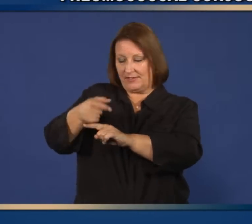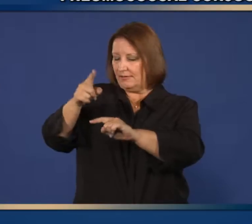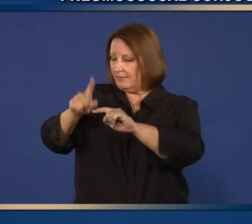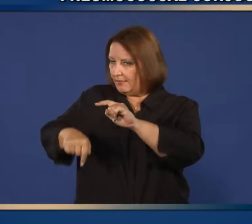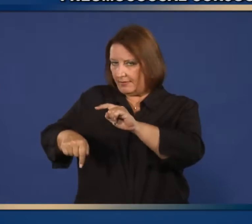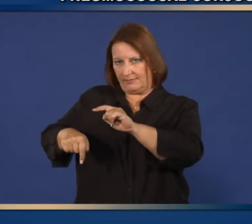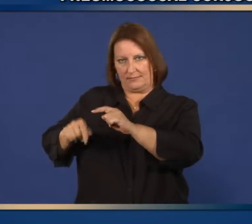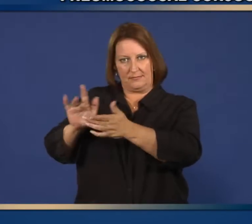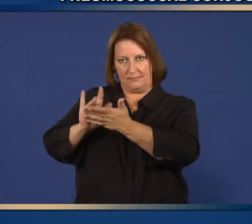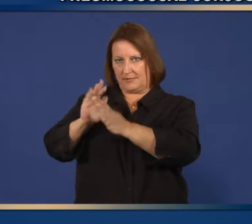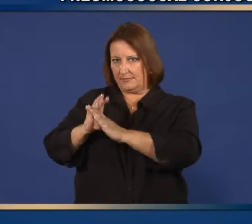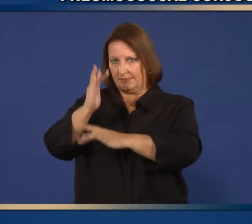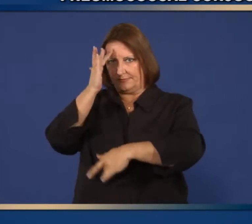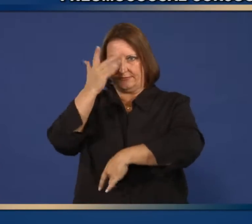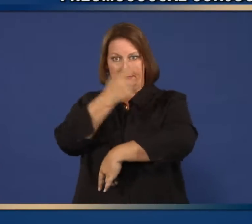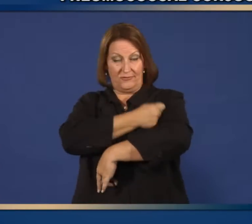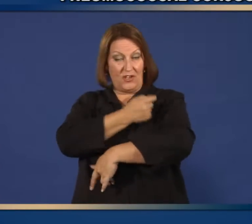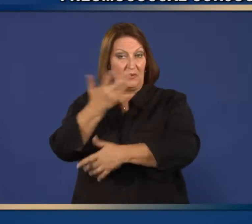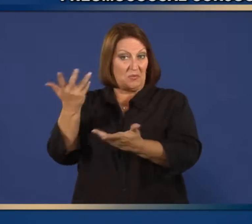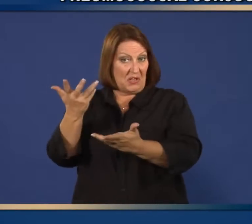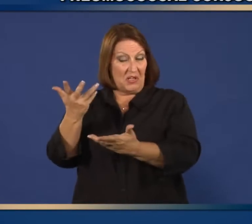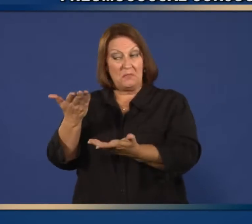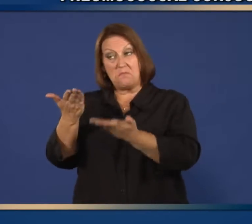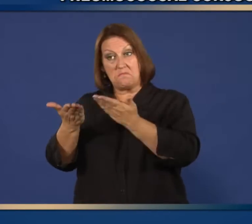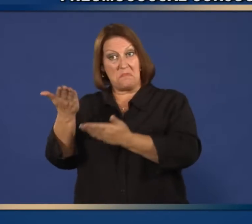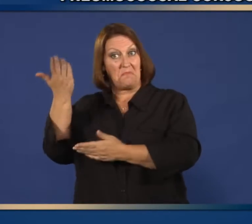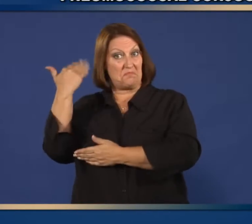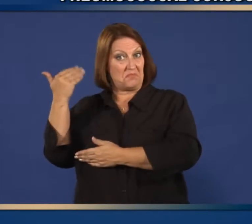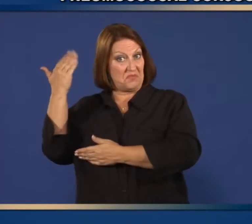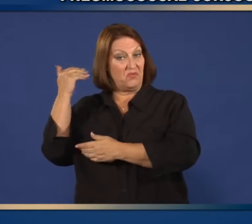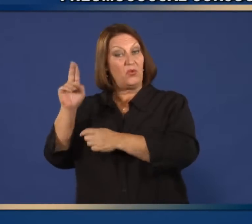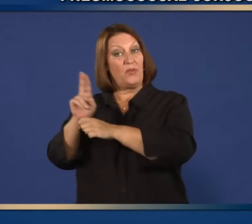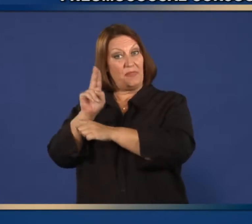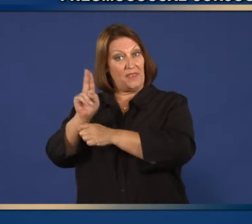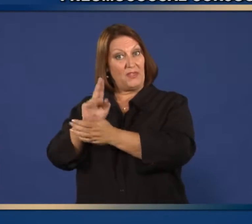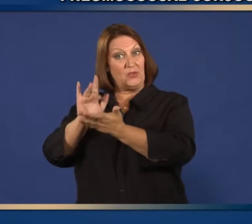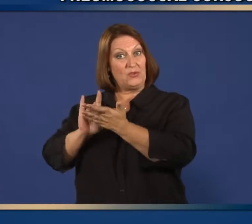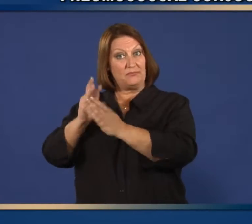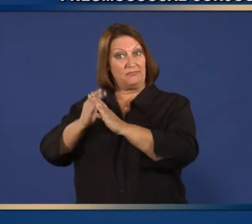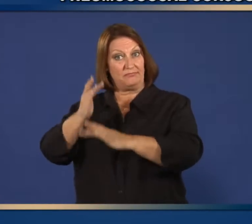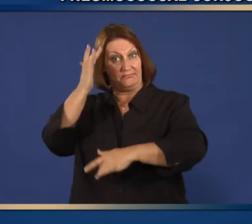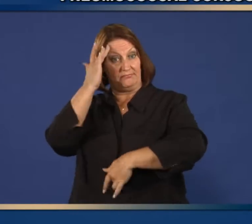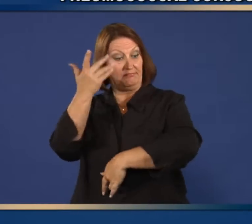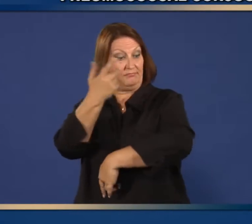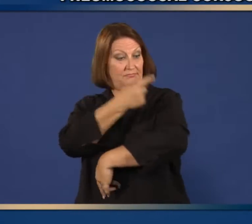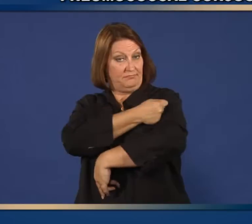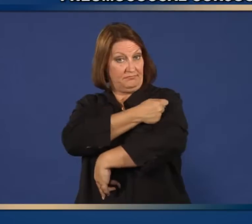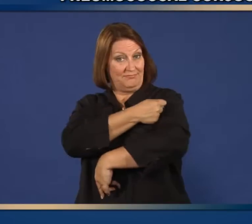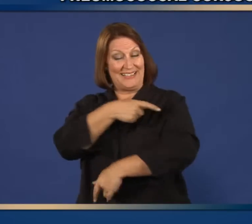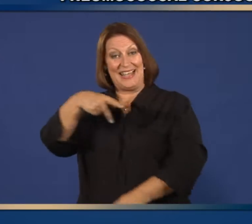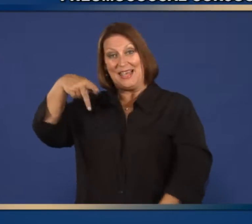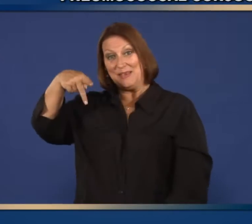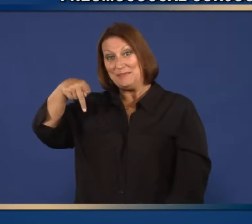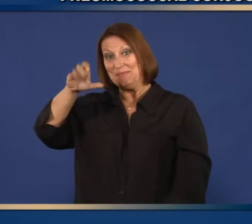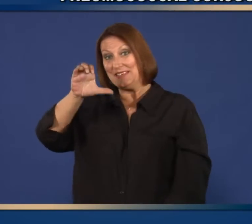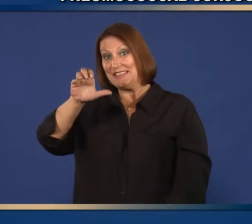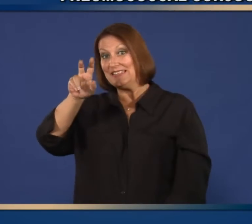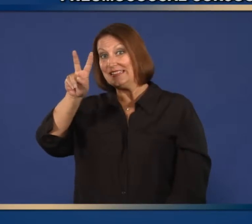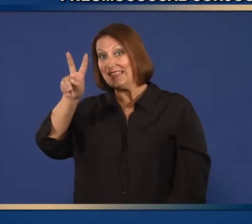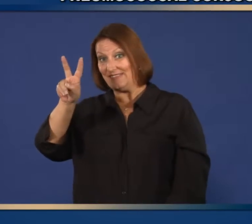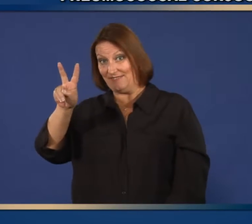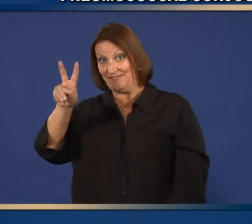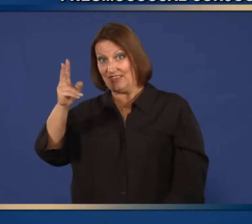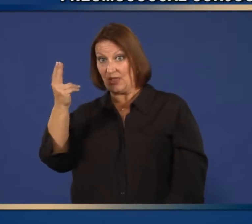Children should not get PCV13 if they had a serious, life-threatening allergic